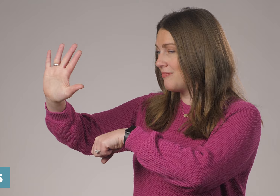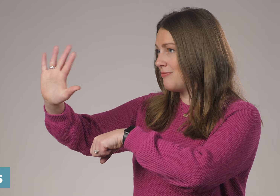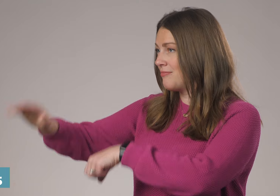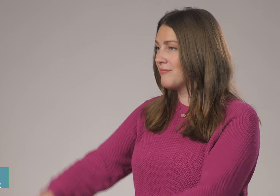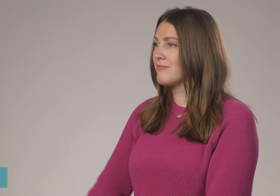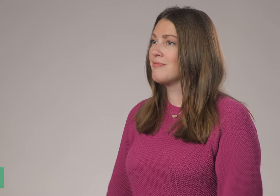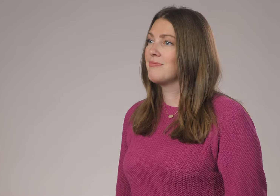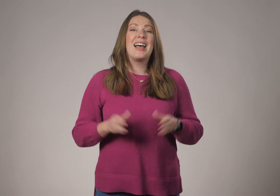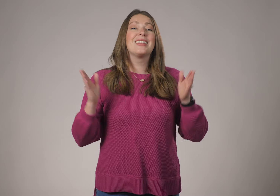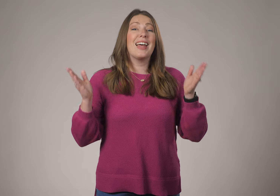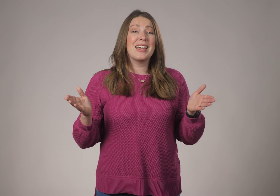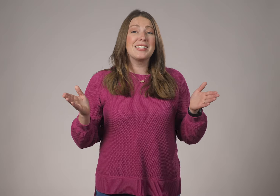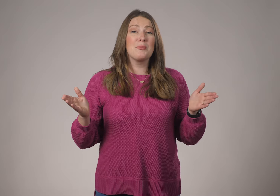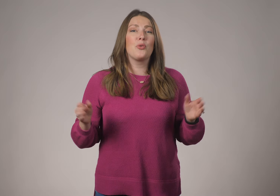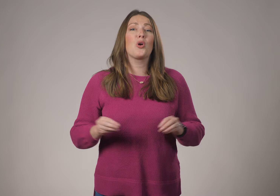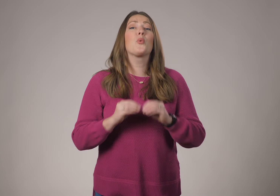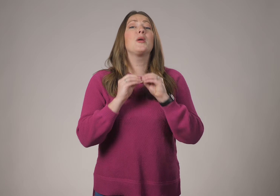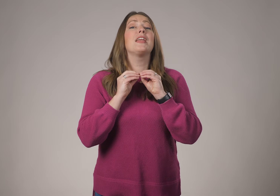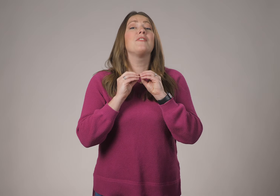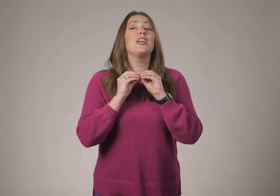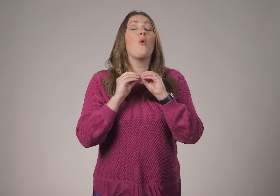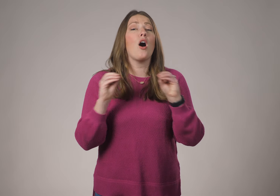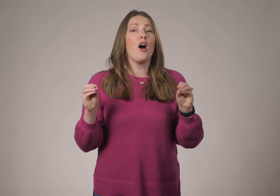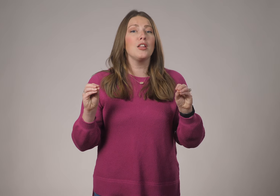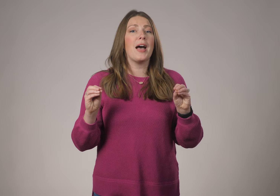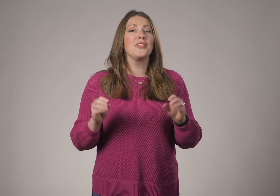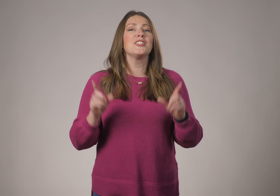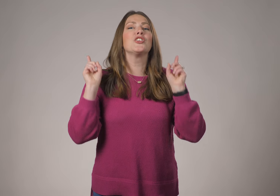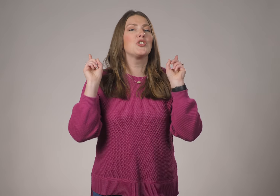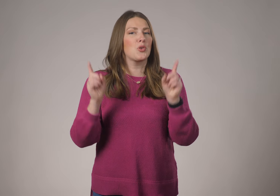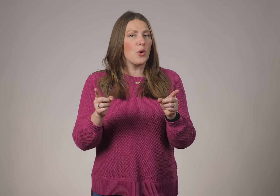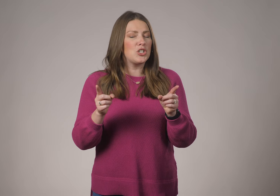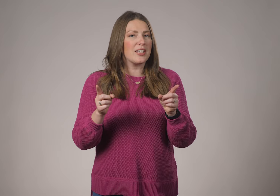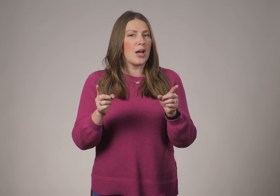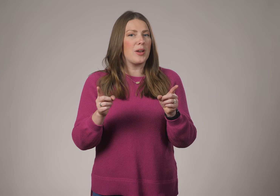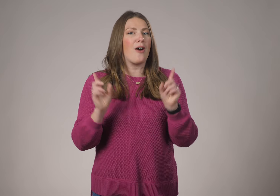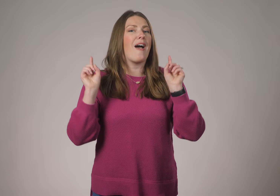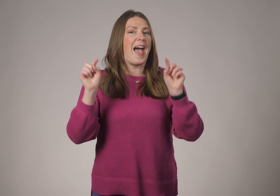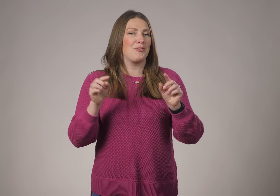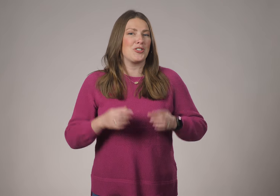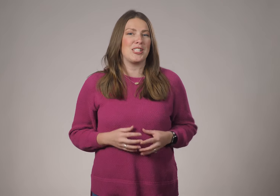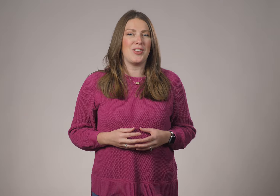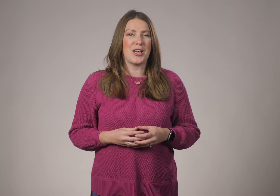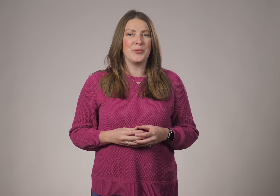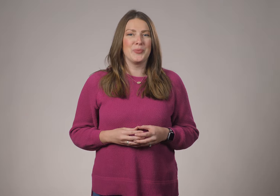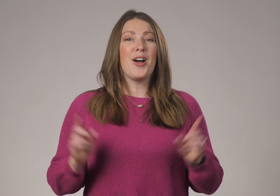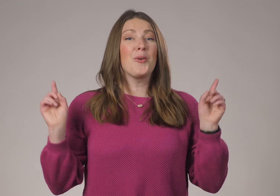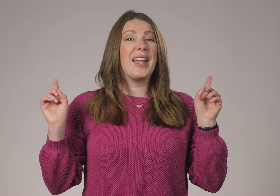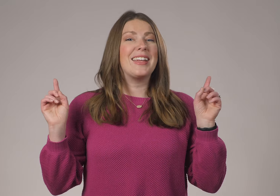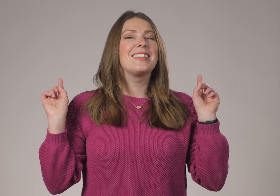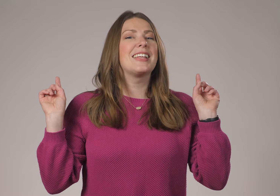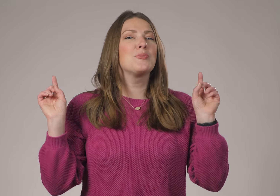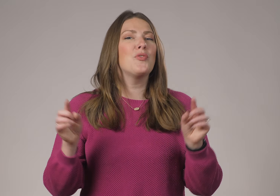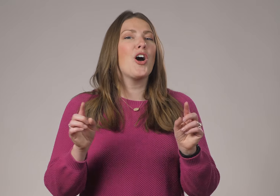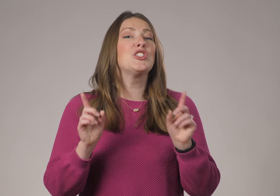5:45. Like I said before, we made a video all about this, so go and check that one out after this video. All right, let's move on to